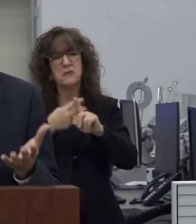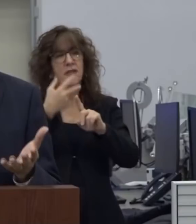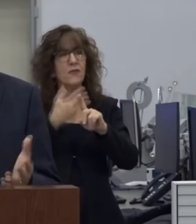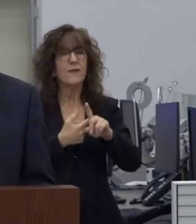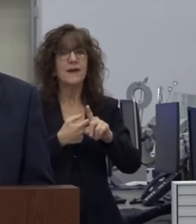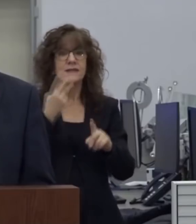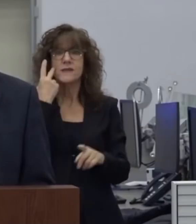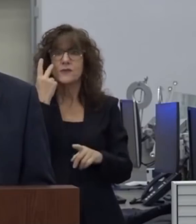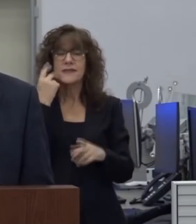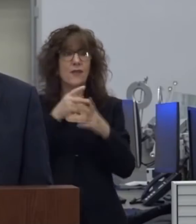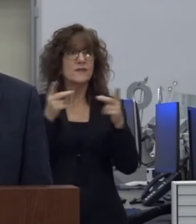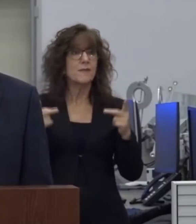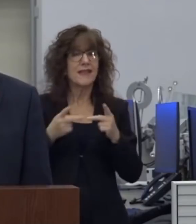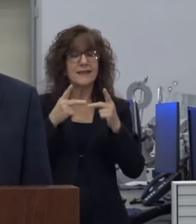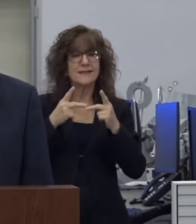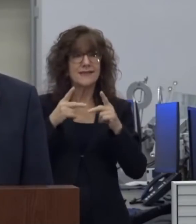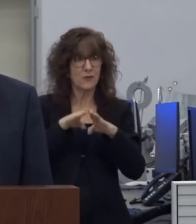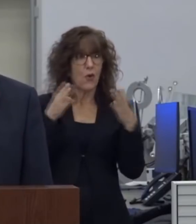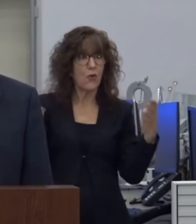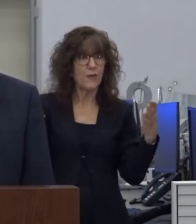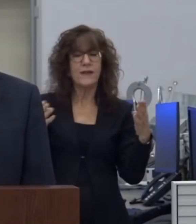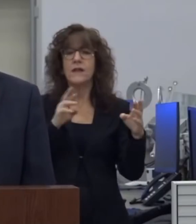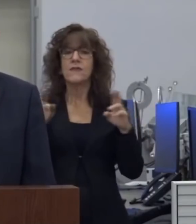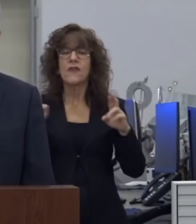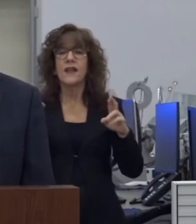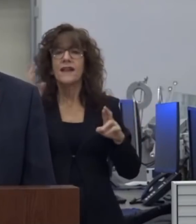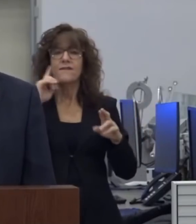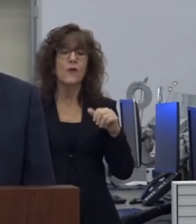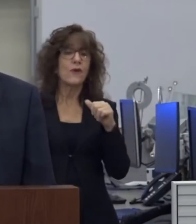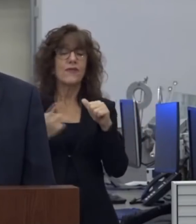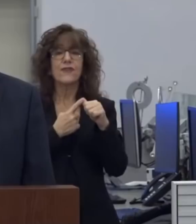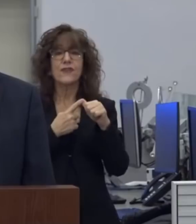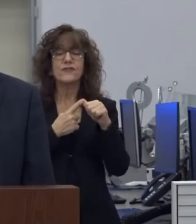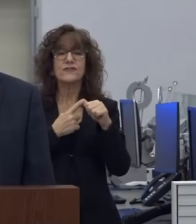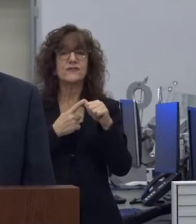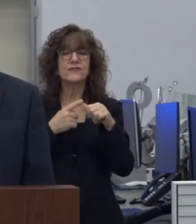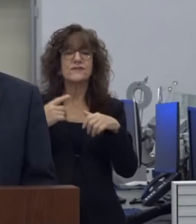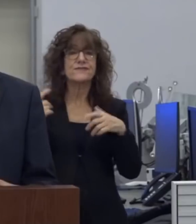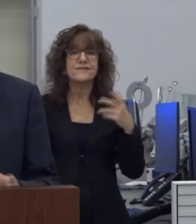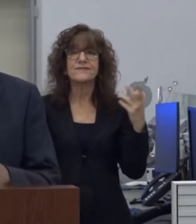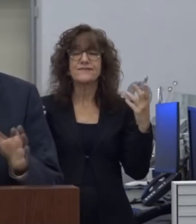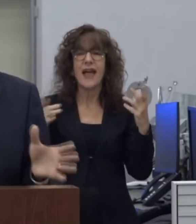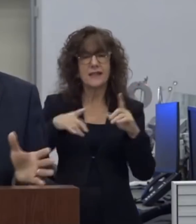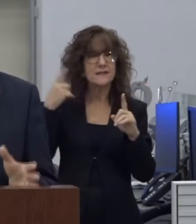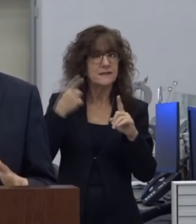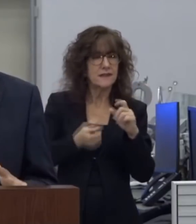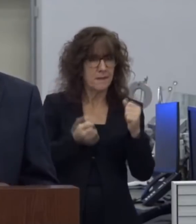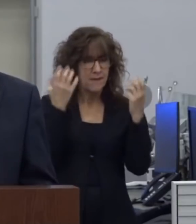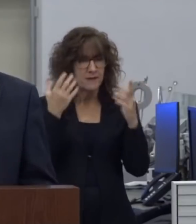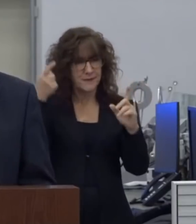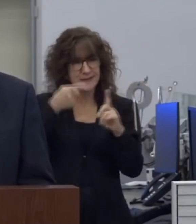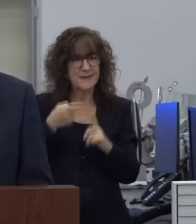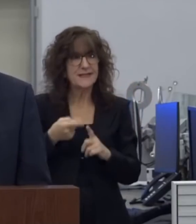those places come up. We'll be ready for the first doses that we get at multiple